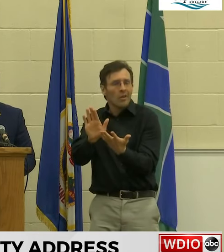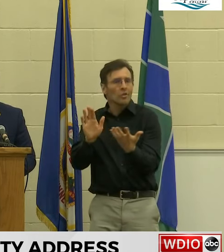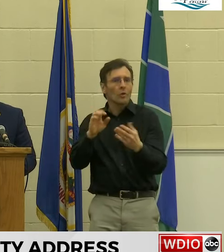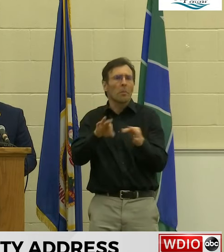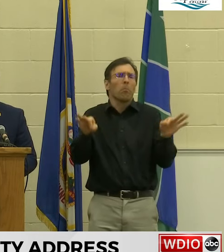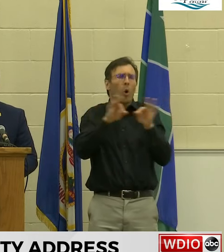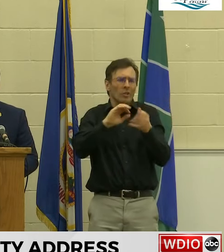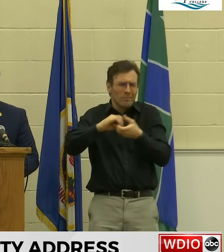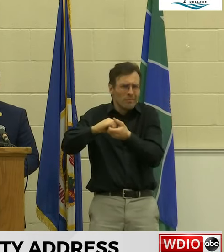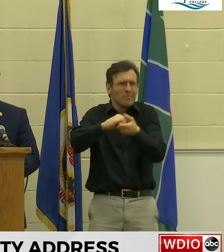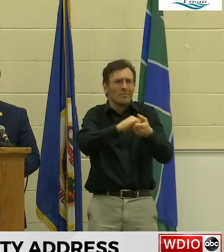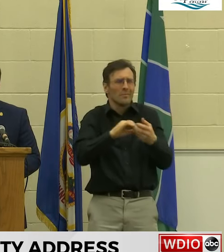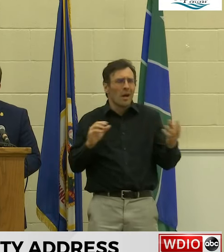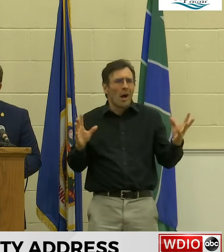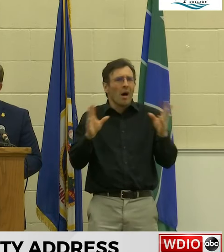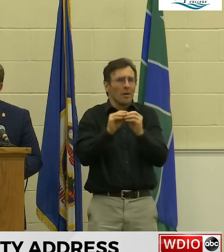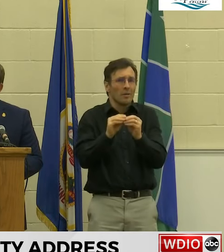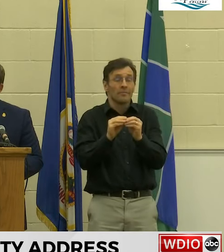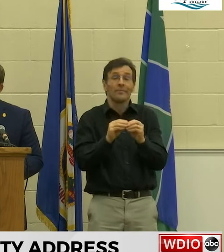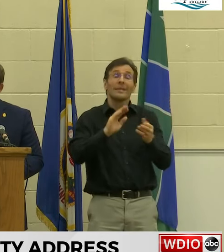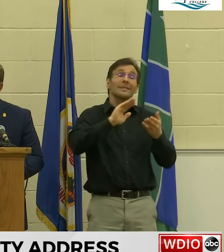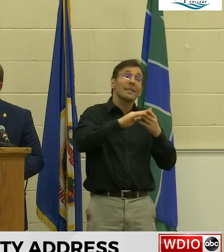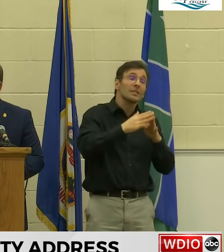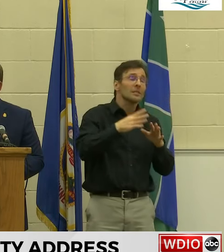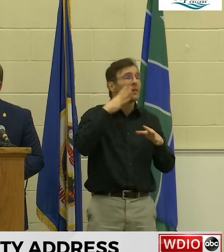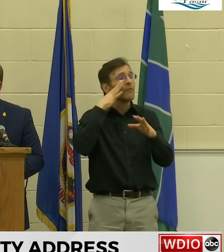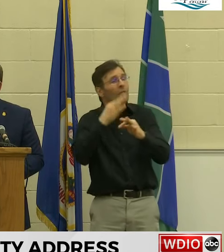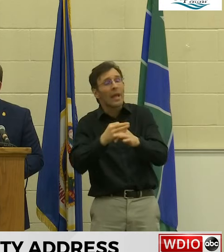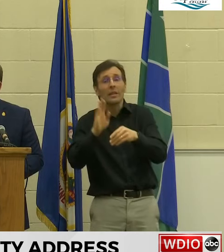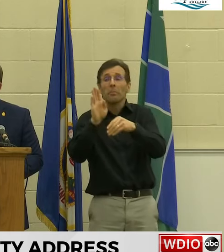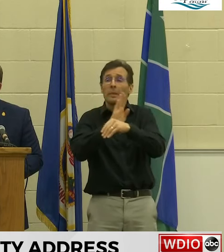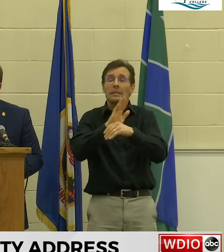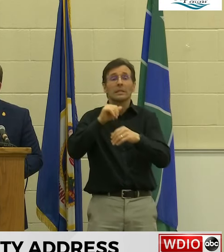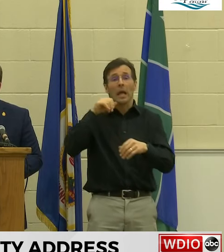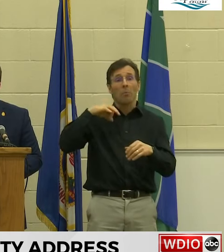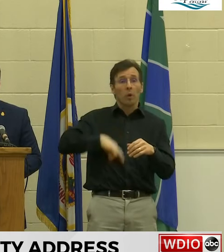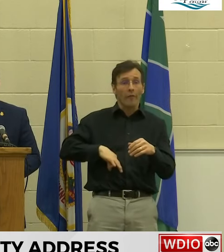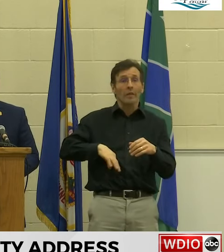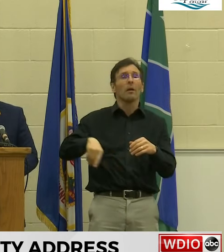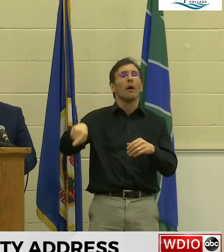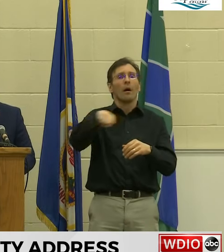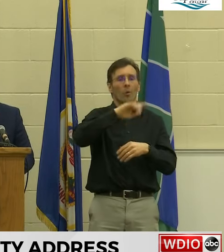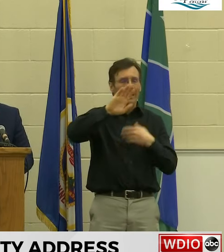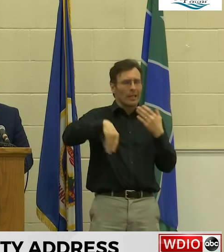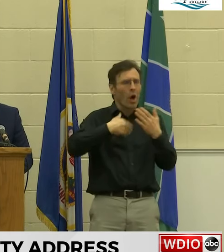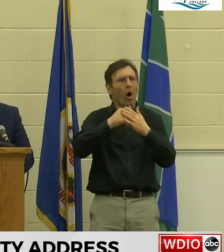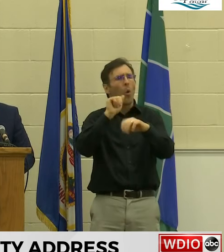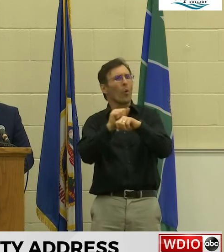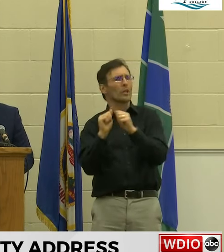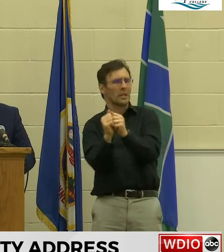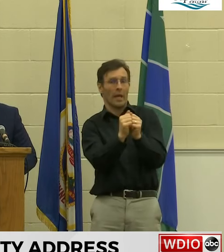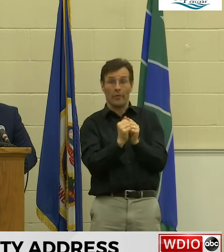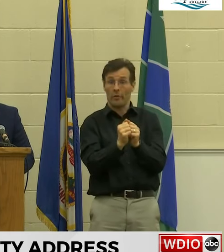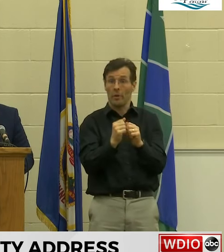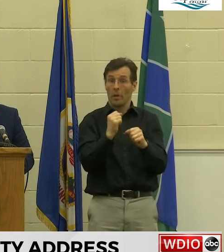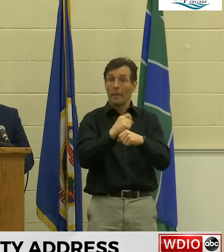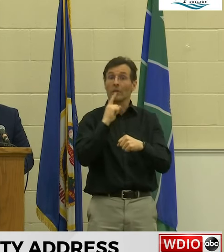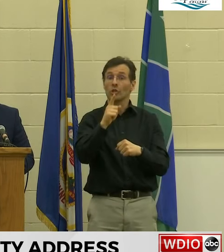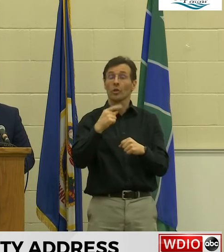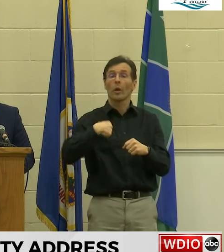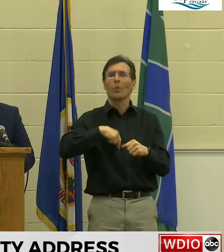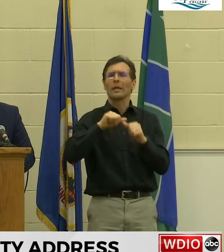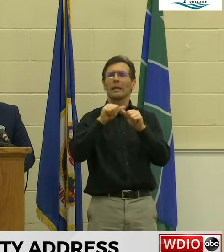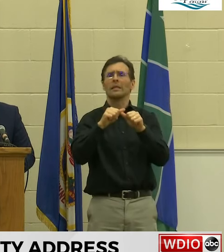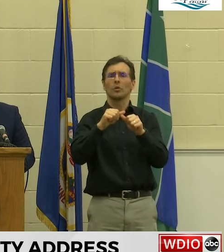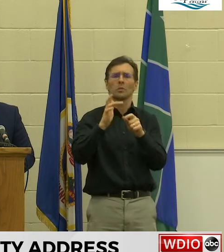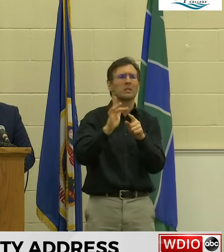And so as citizens and as the faith, business, and nonprofit communities, and as government, we need to work together to make sure that we continue to be a shining